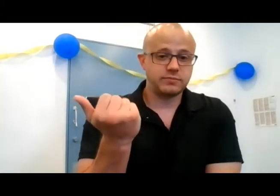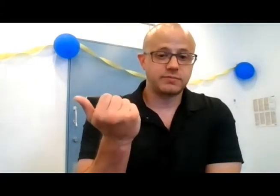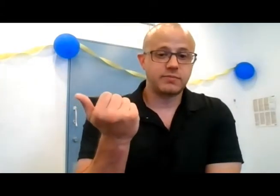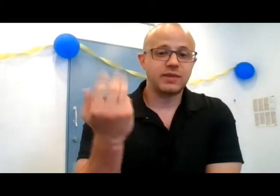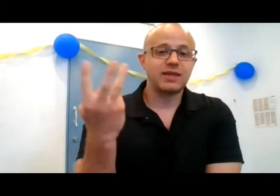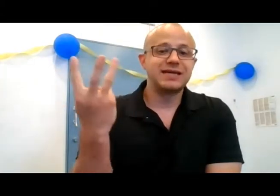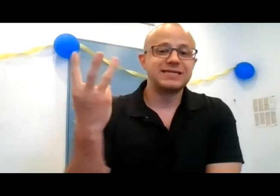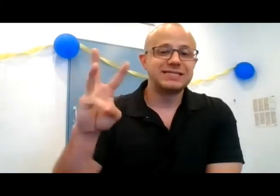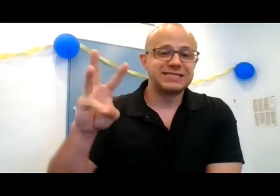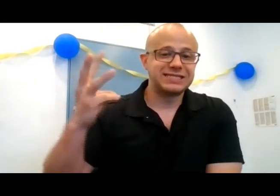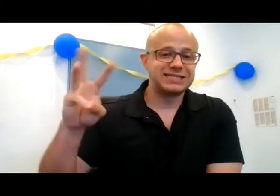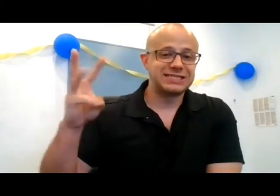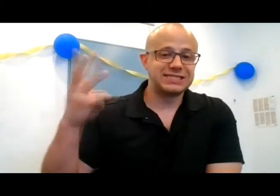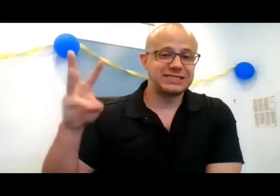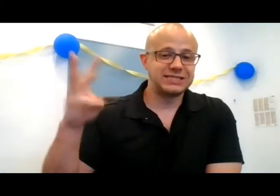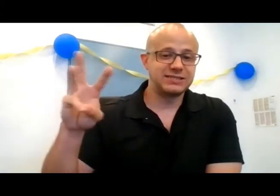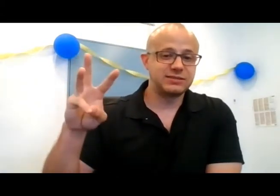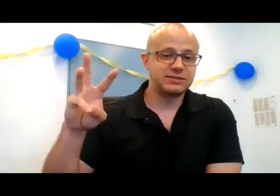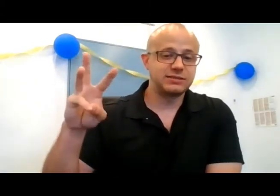15,